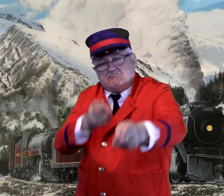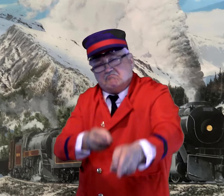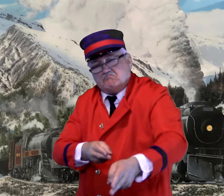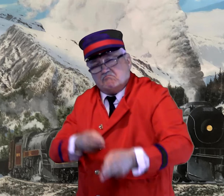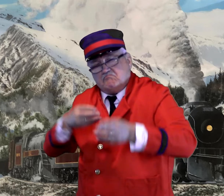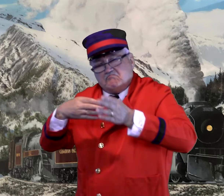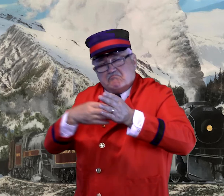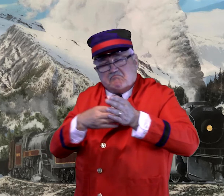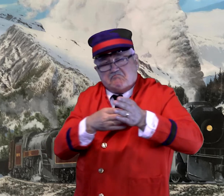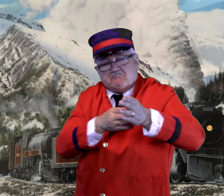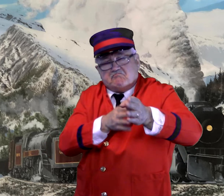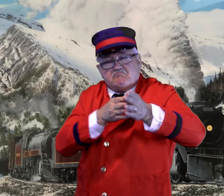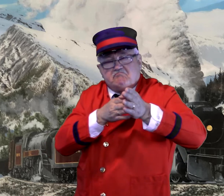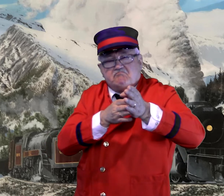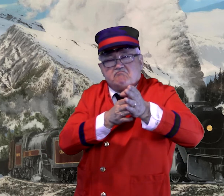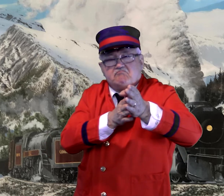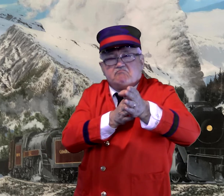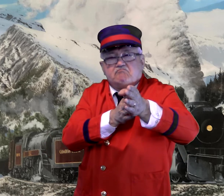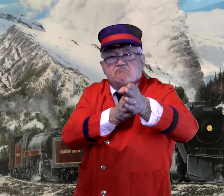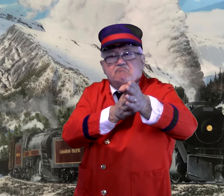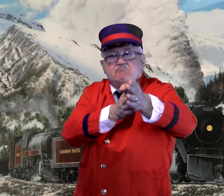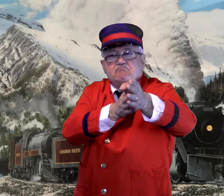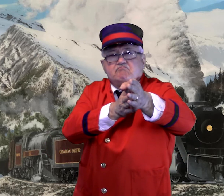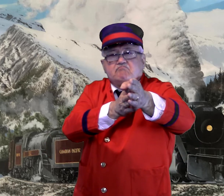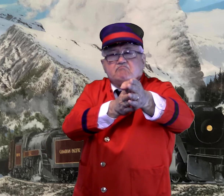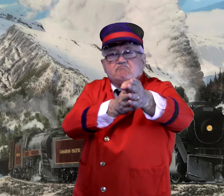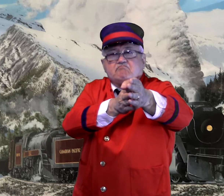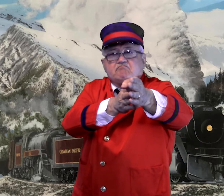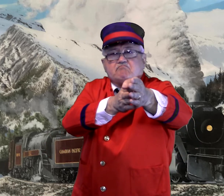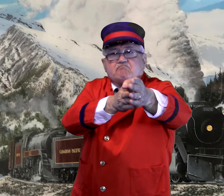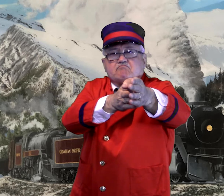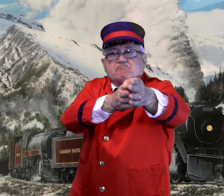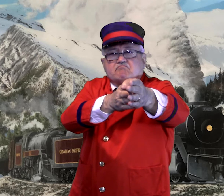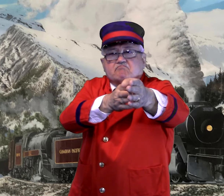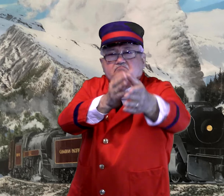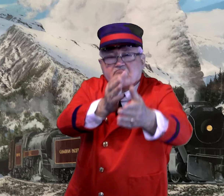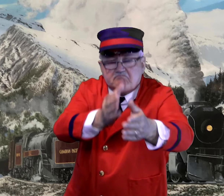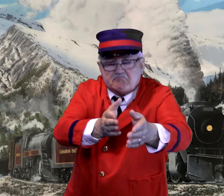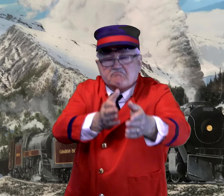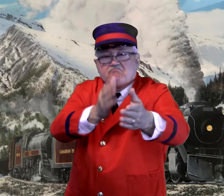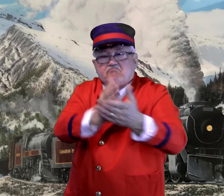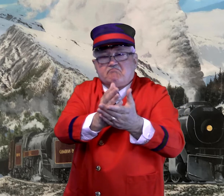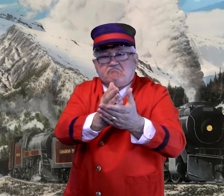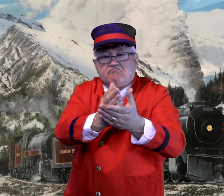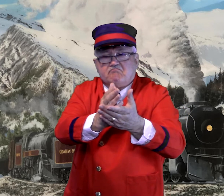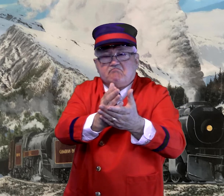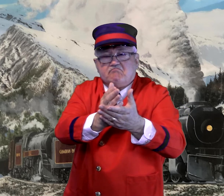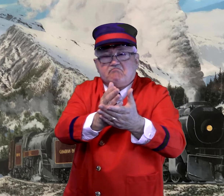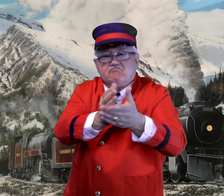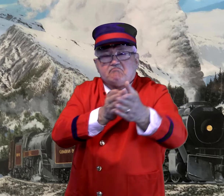completely off the main line. And then the engineer brought the train to a stop.